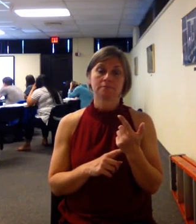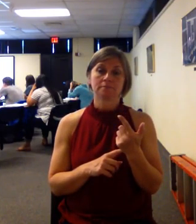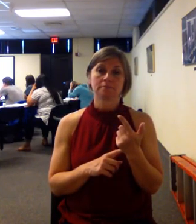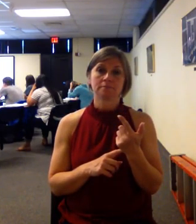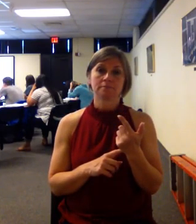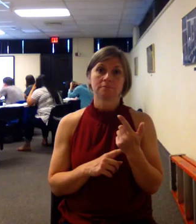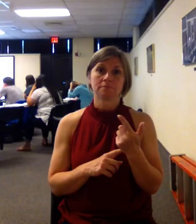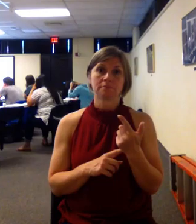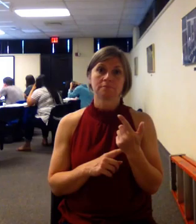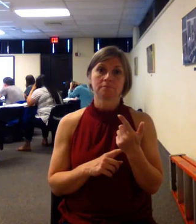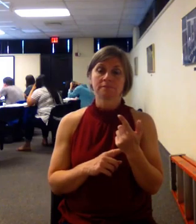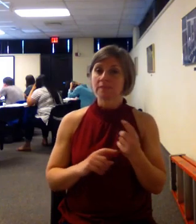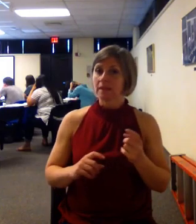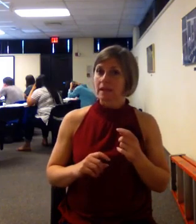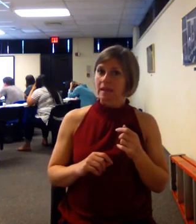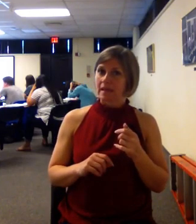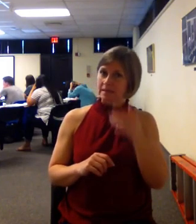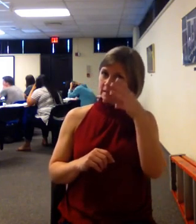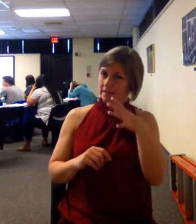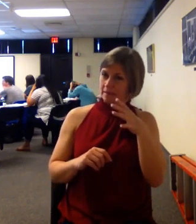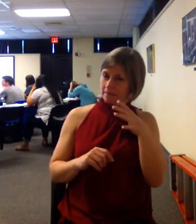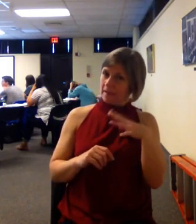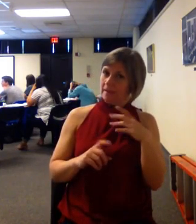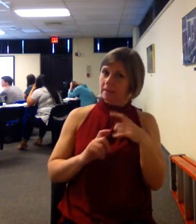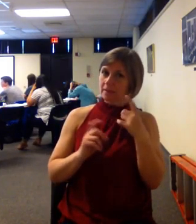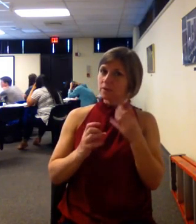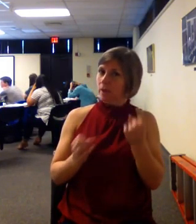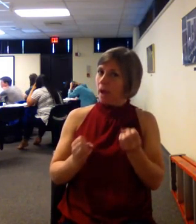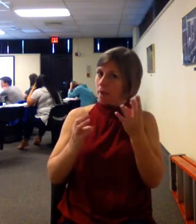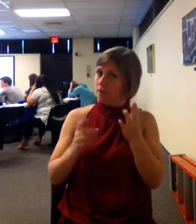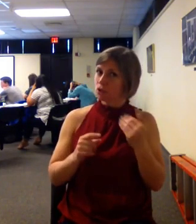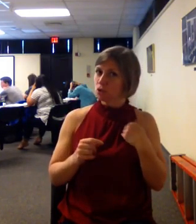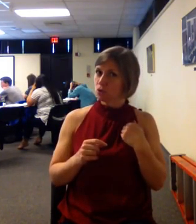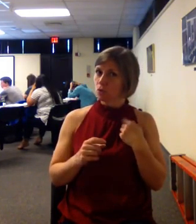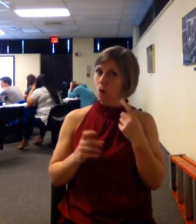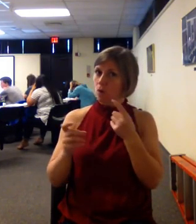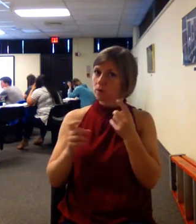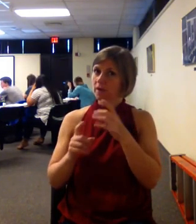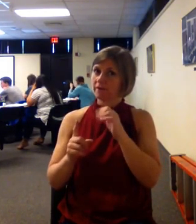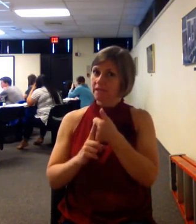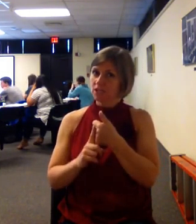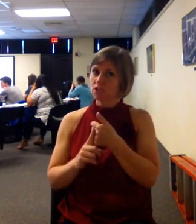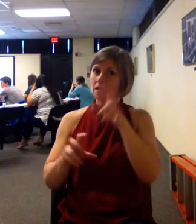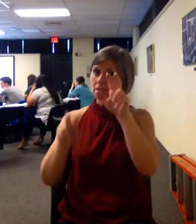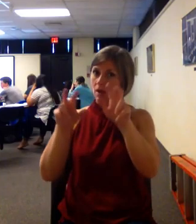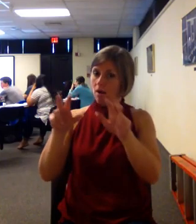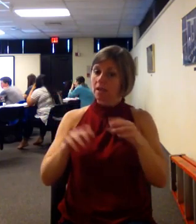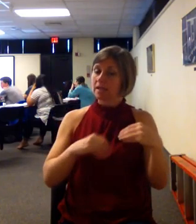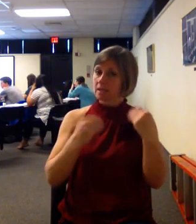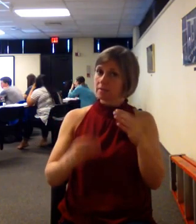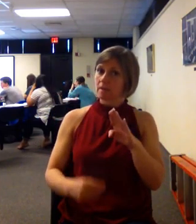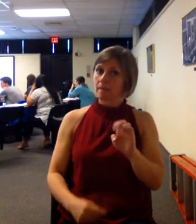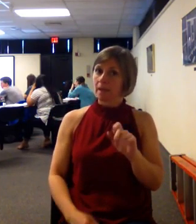He gives you how much you own of each stock, and he gives you the beta, and he wants you to calculate out the portfolio beta. So